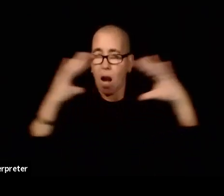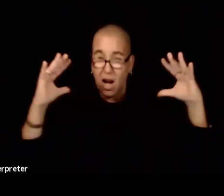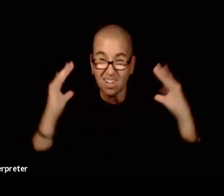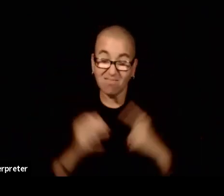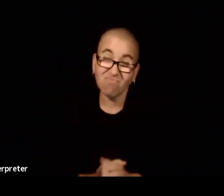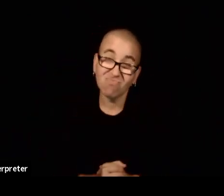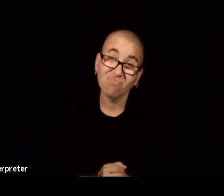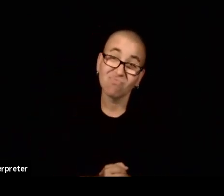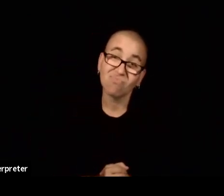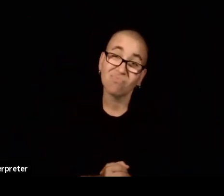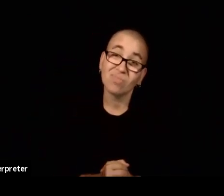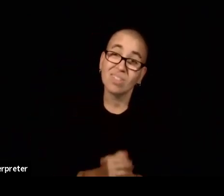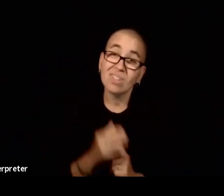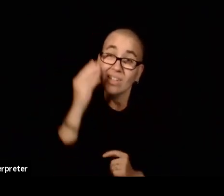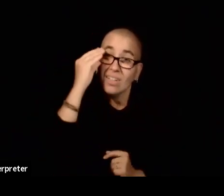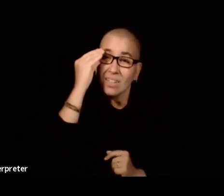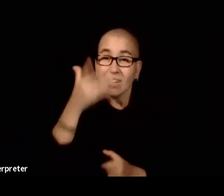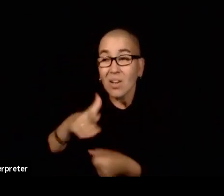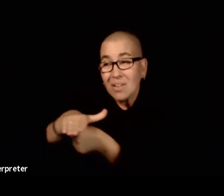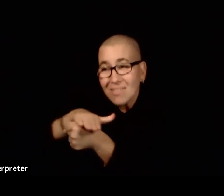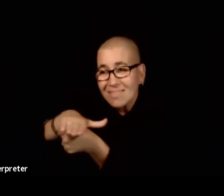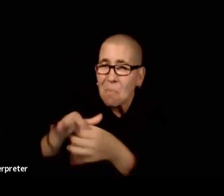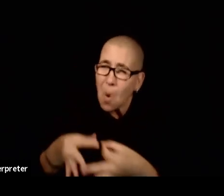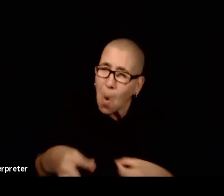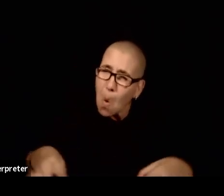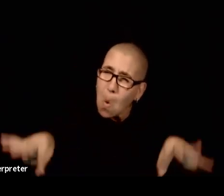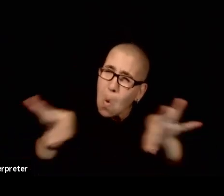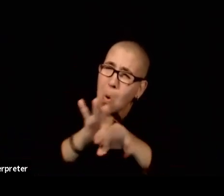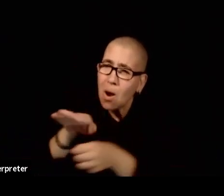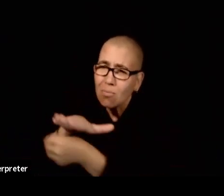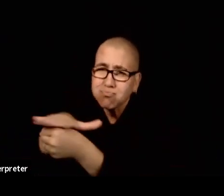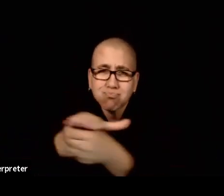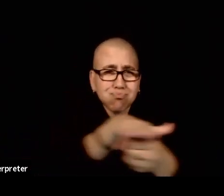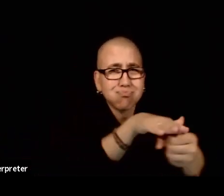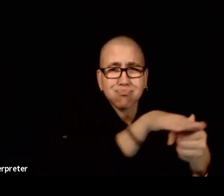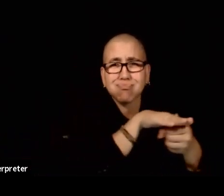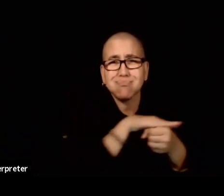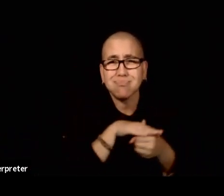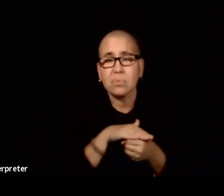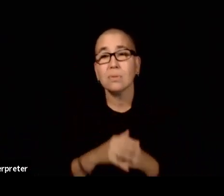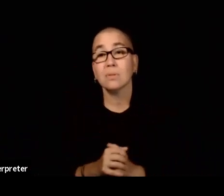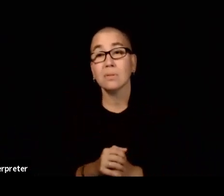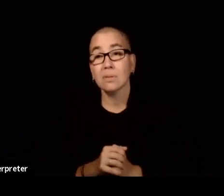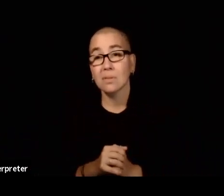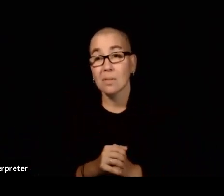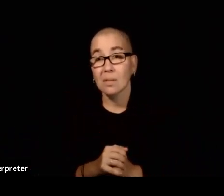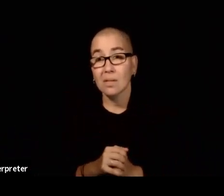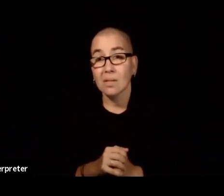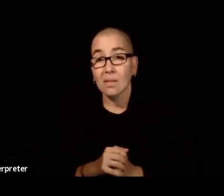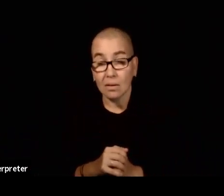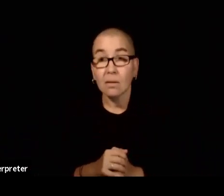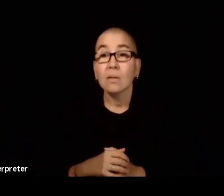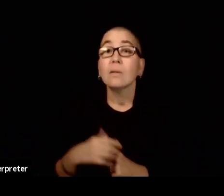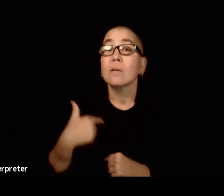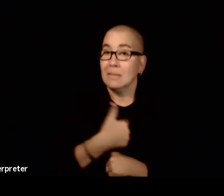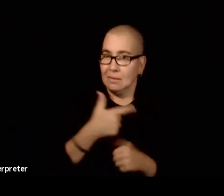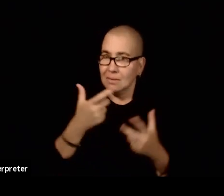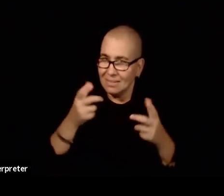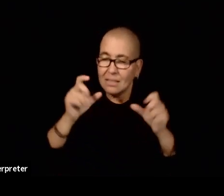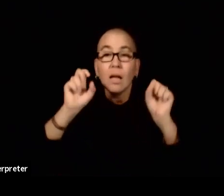level. We can and do, break things down to the zip code level when we need to. So particularly with some of these